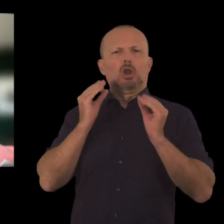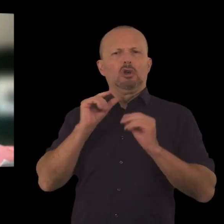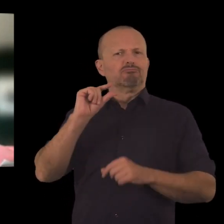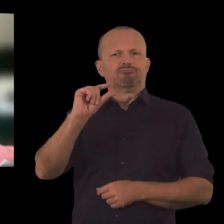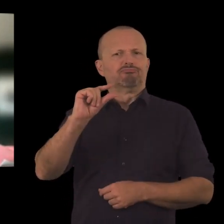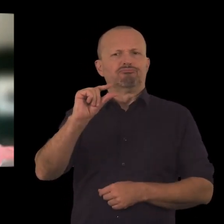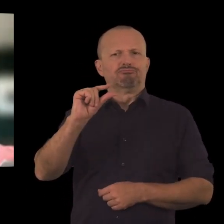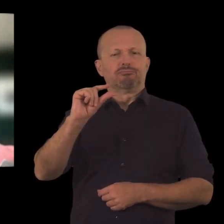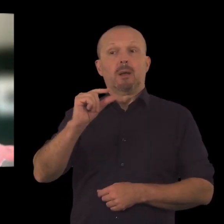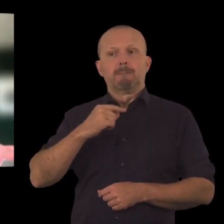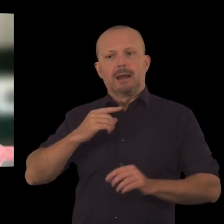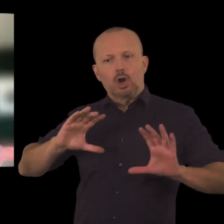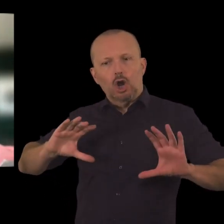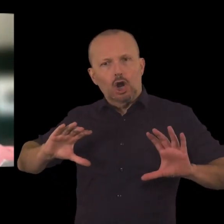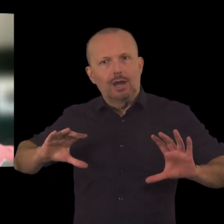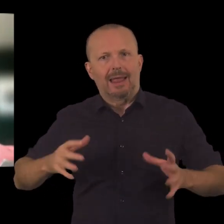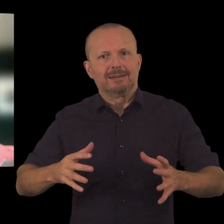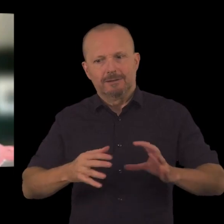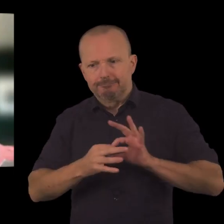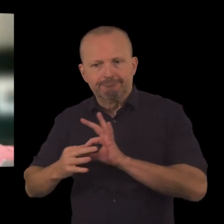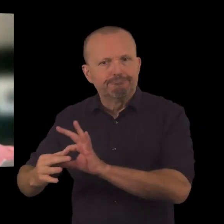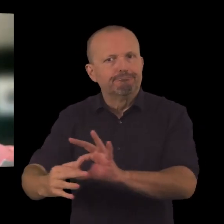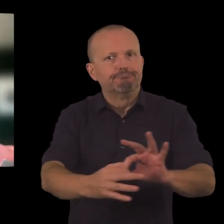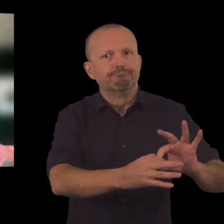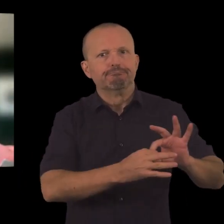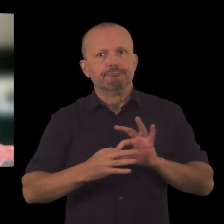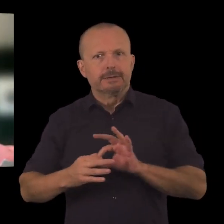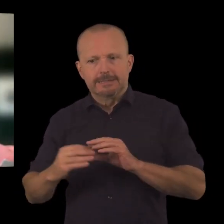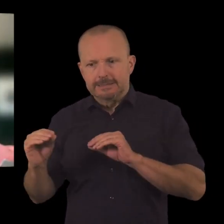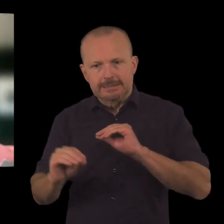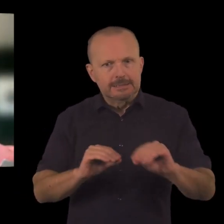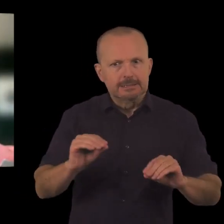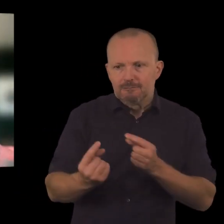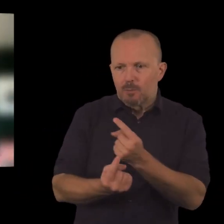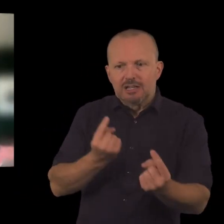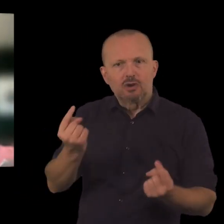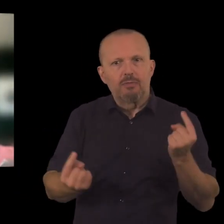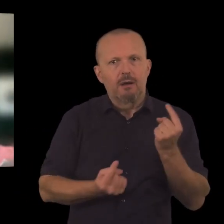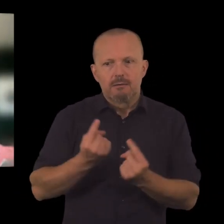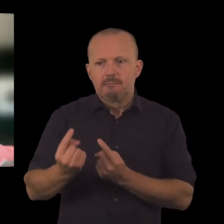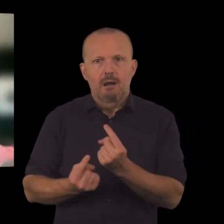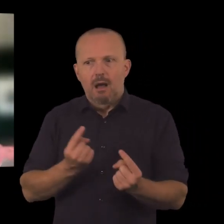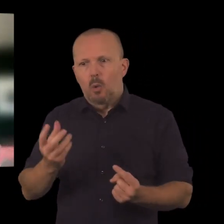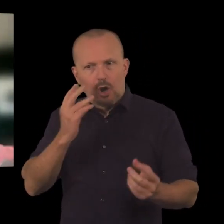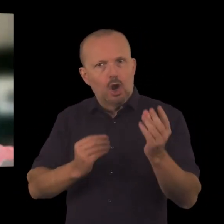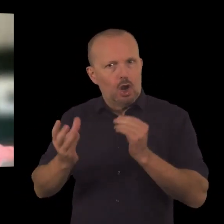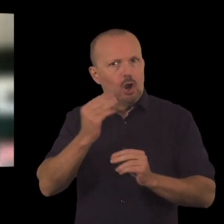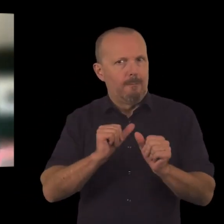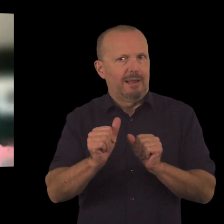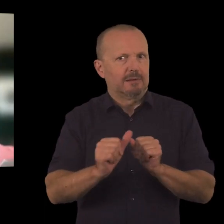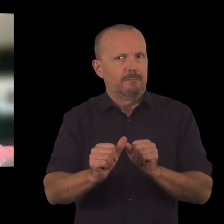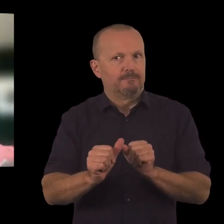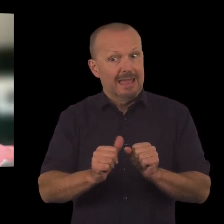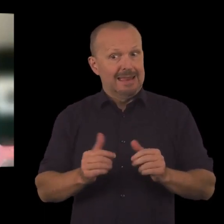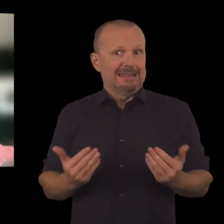The Pedagogy of the Oppressed. And that book said no one can learn something. Children in school